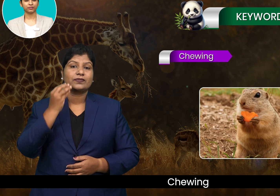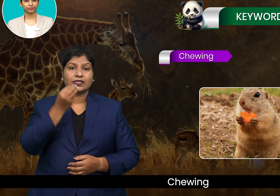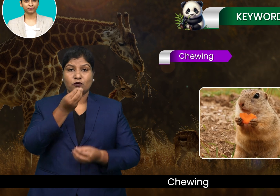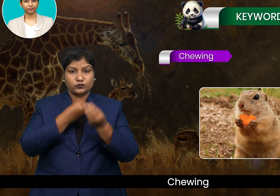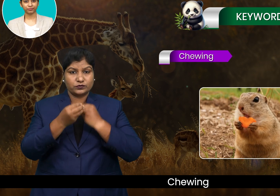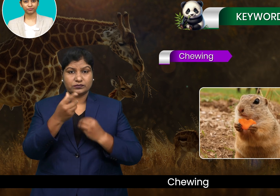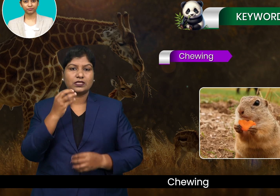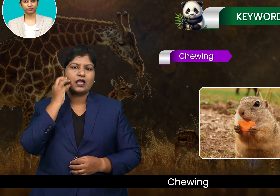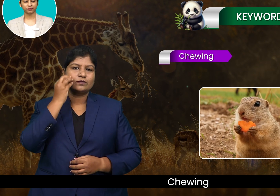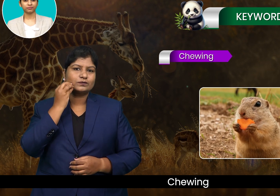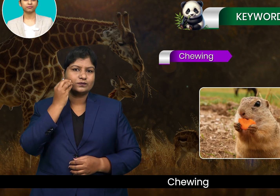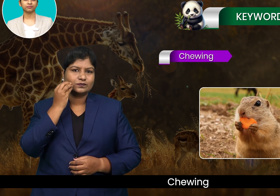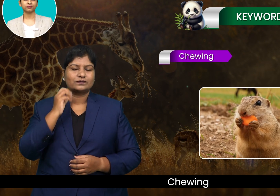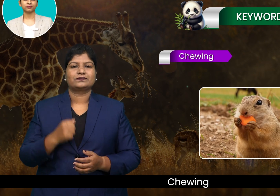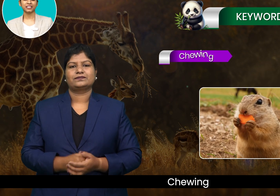chewing,